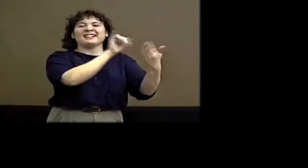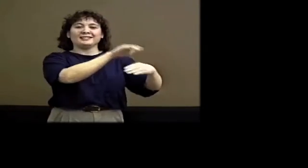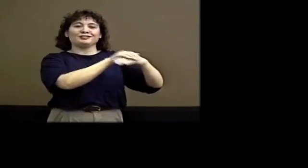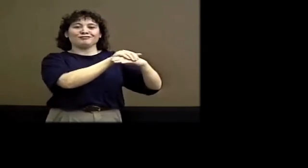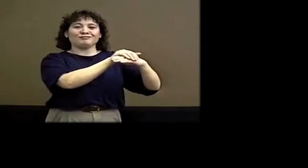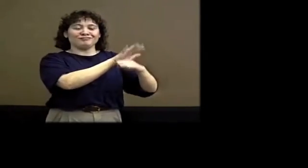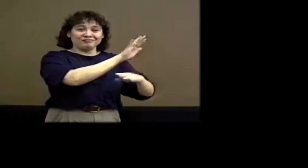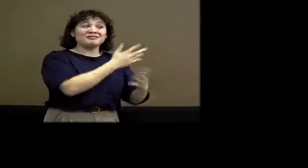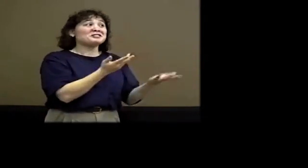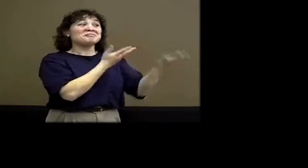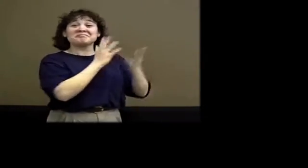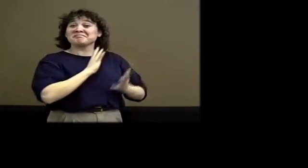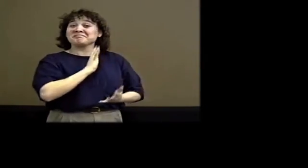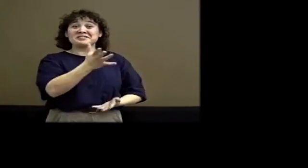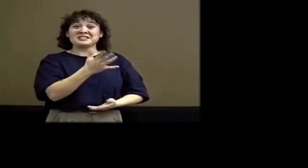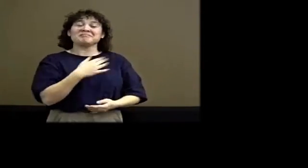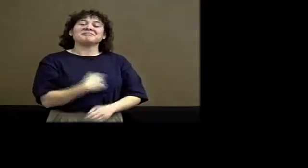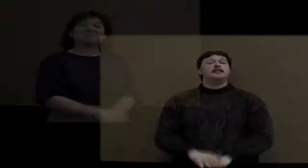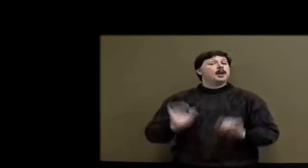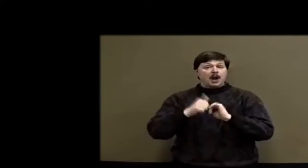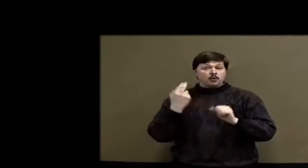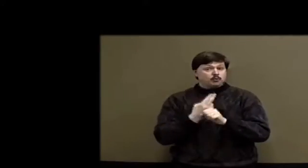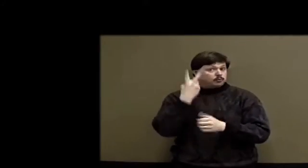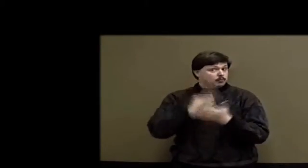on a piece of paper and give it to them.